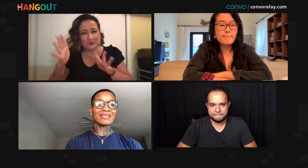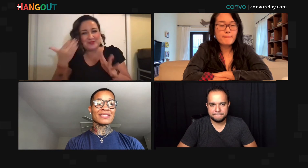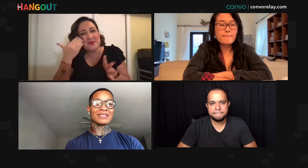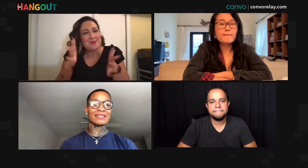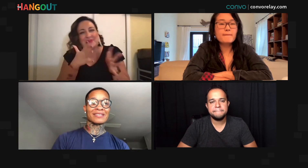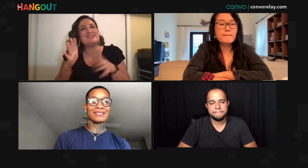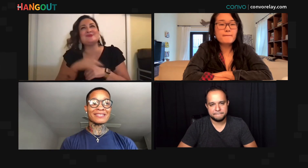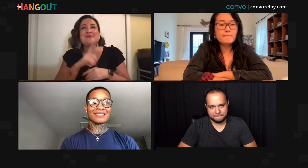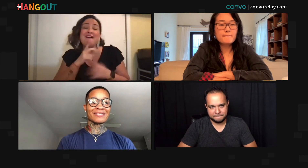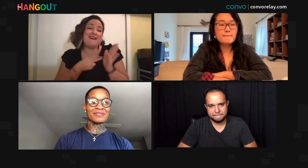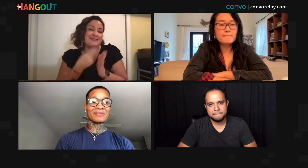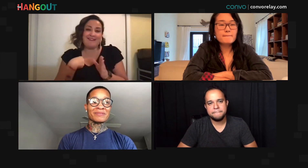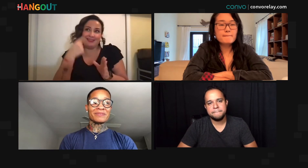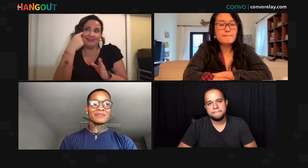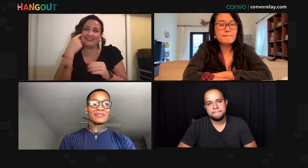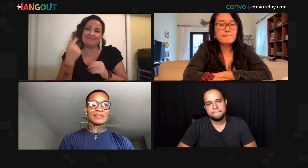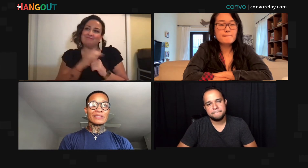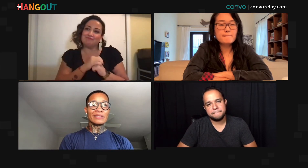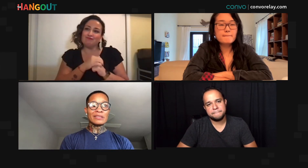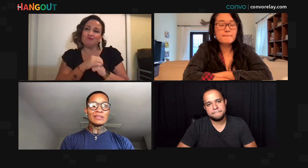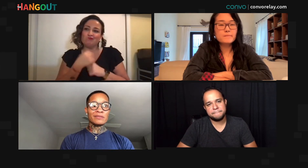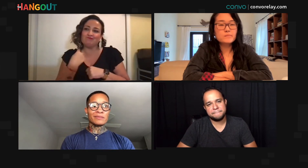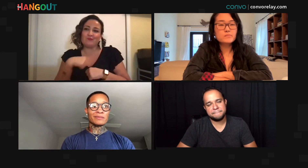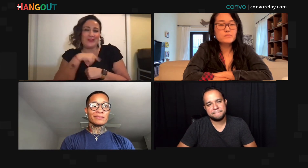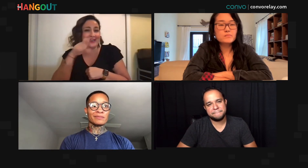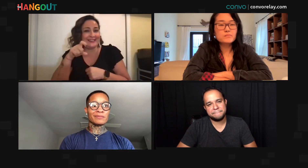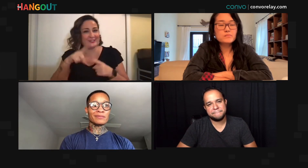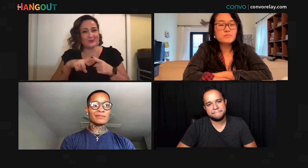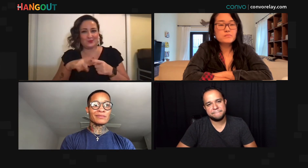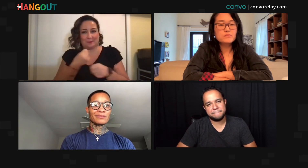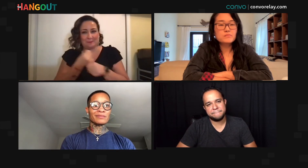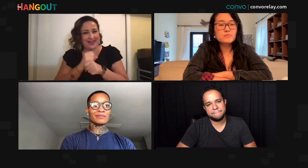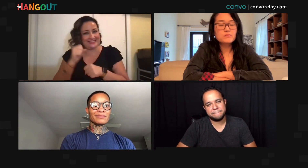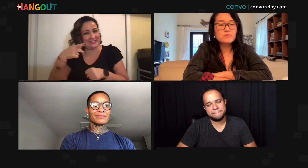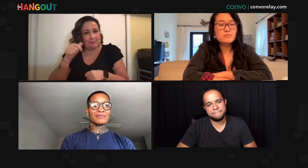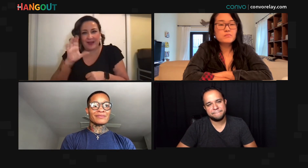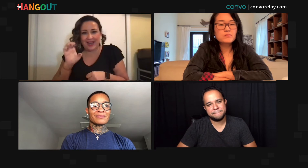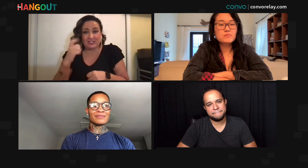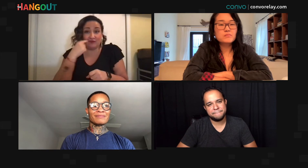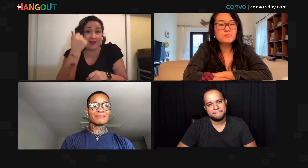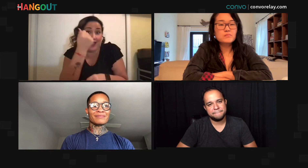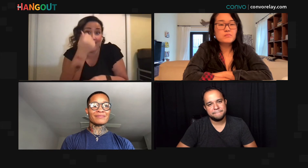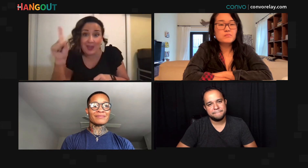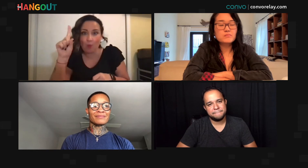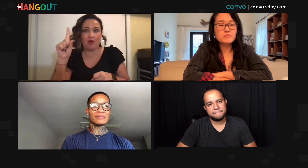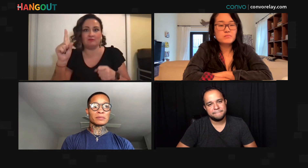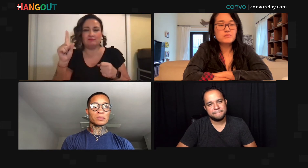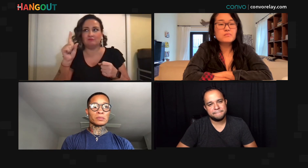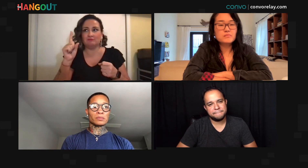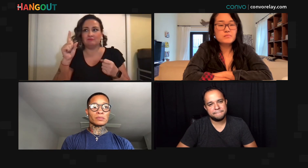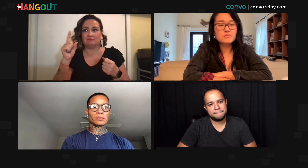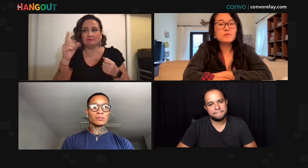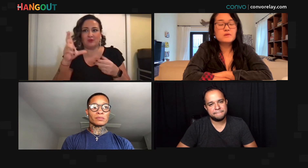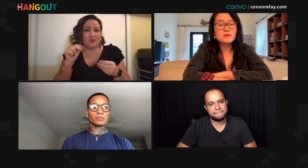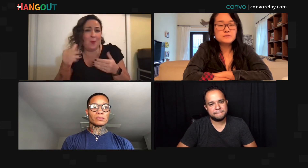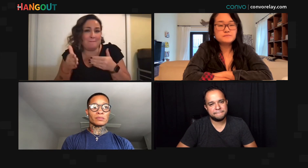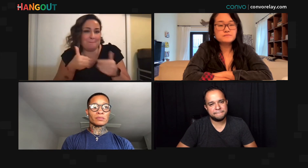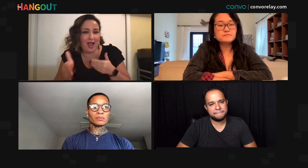thought you knew, you know what I mean? So honestly, I think we need to make space. We need to make space for anyone,